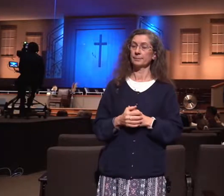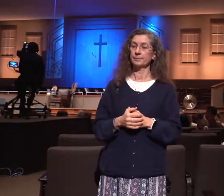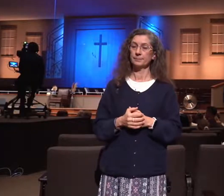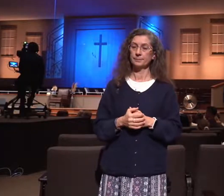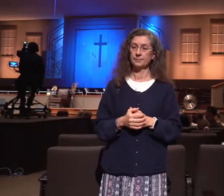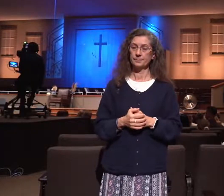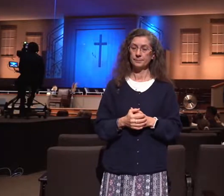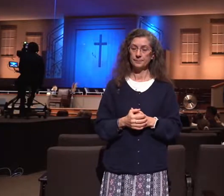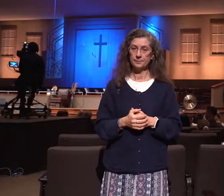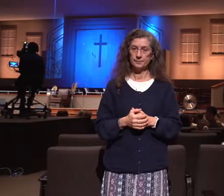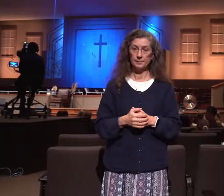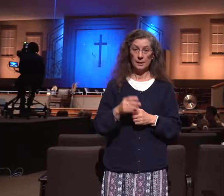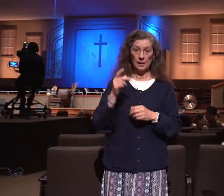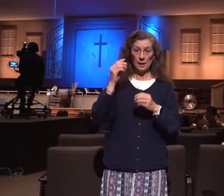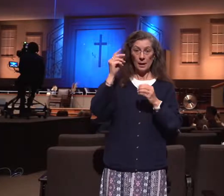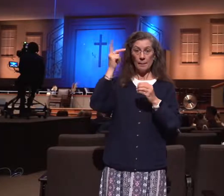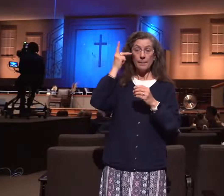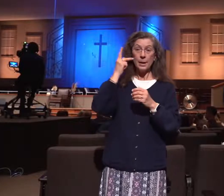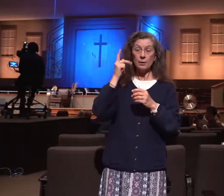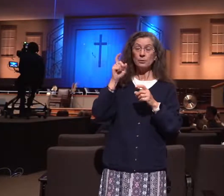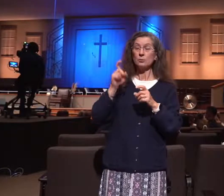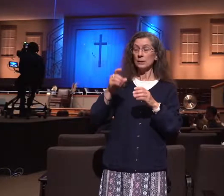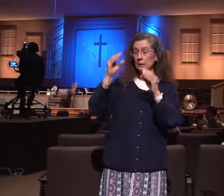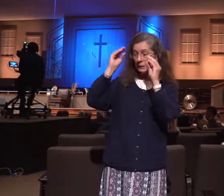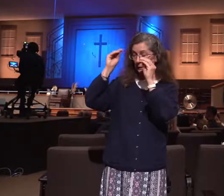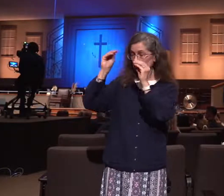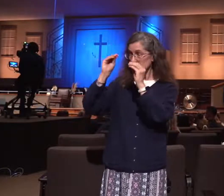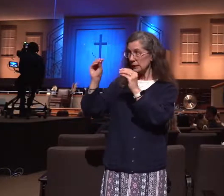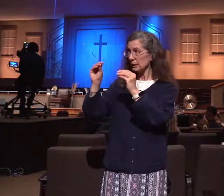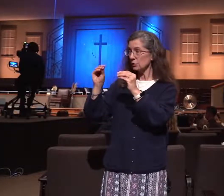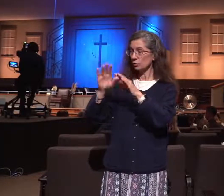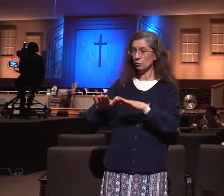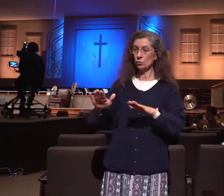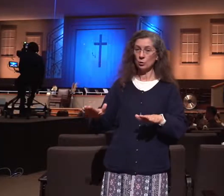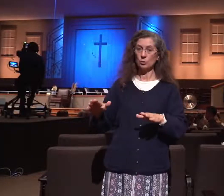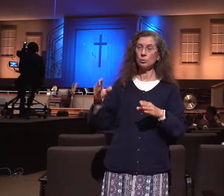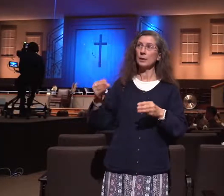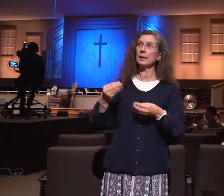way, parents, please teach your children to give to missions.